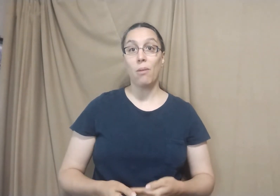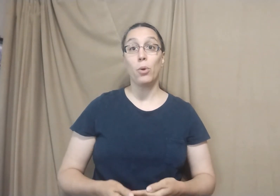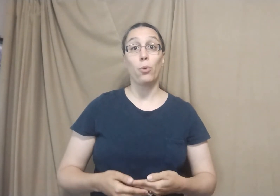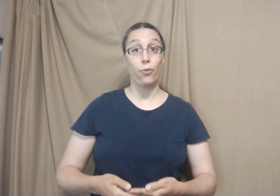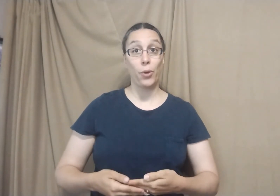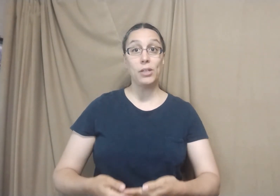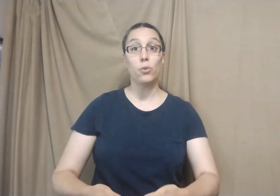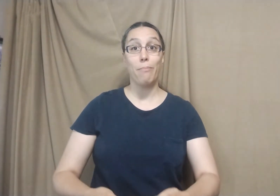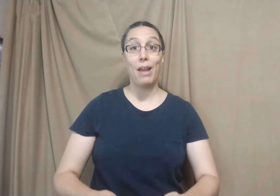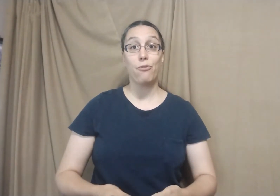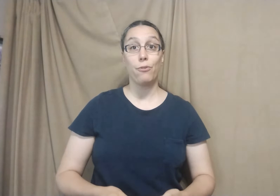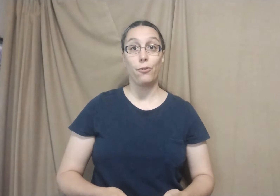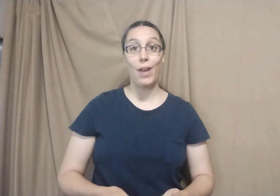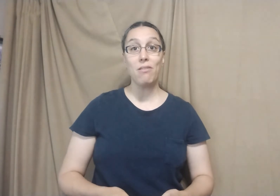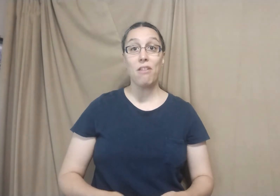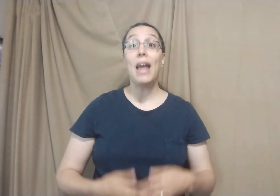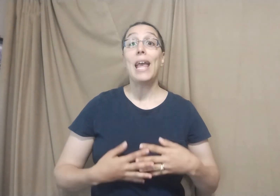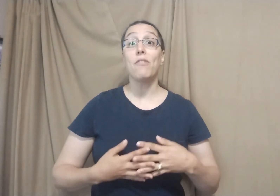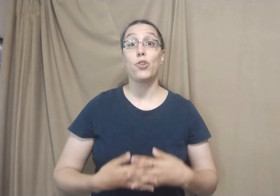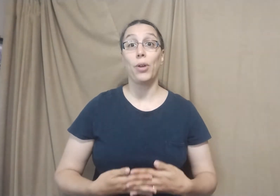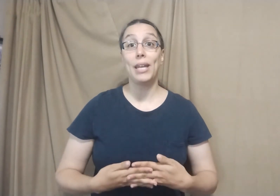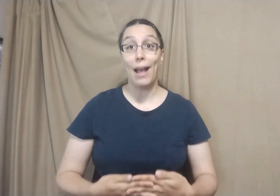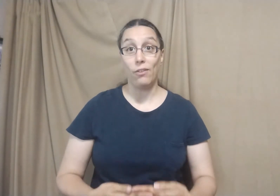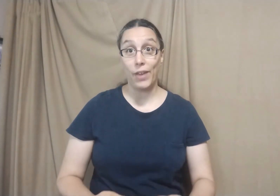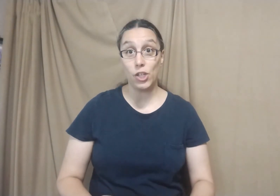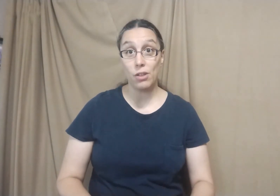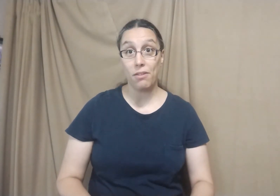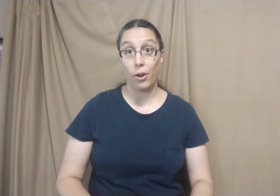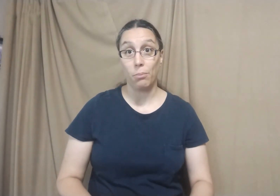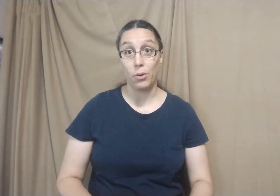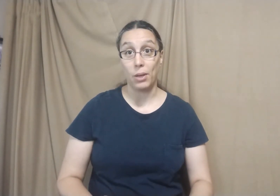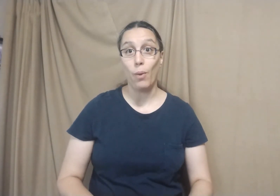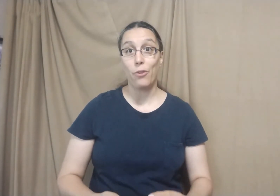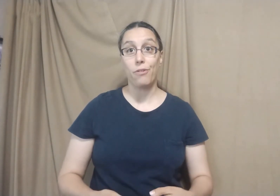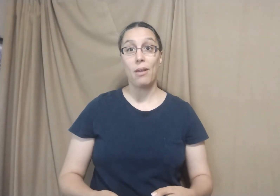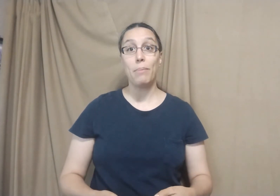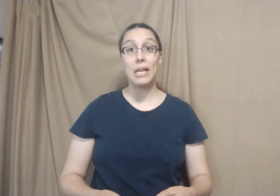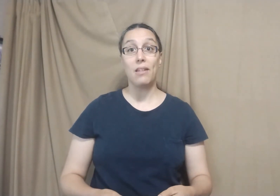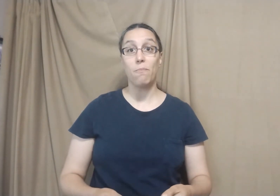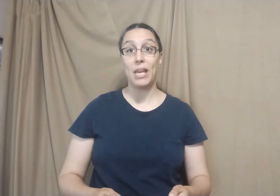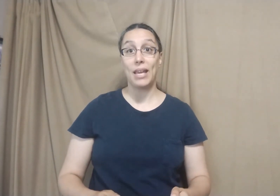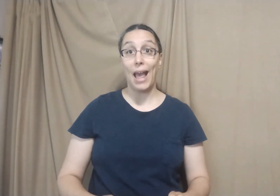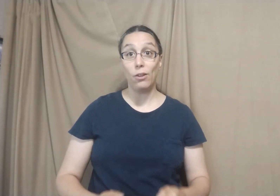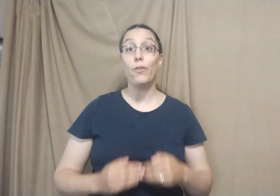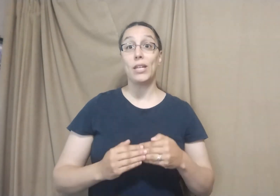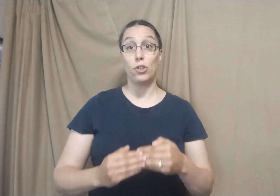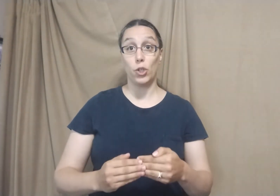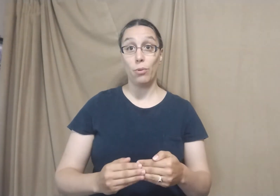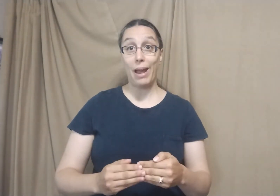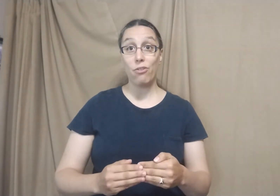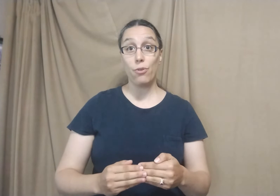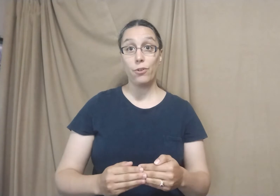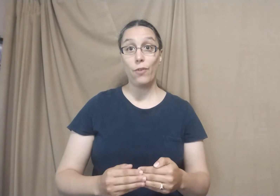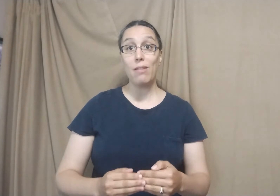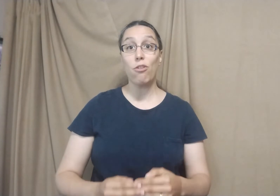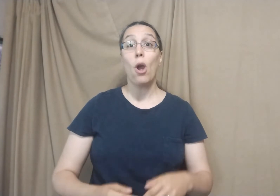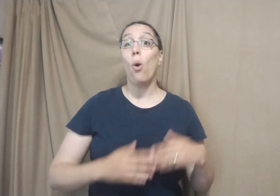someone referring to a Master of Defense is during an elevation ceremony, whether somebody is being elevated to a Master of Defense or